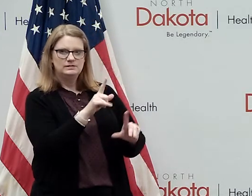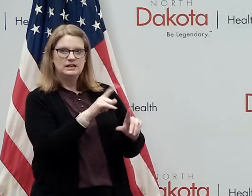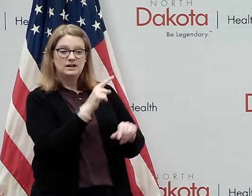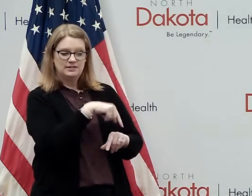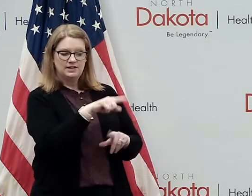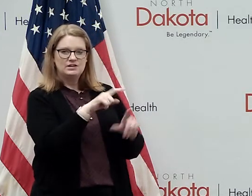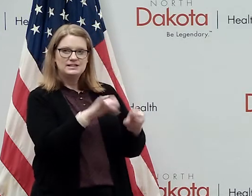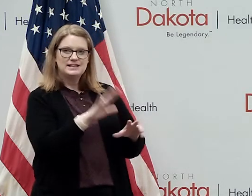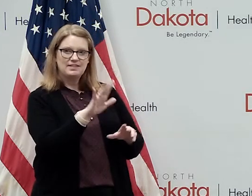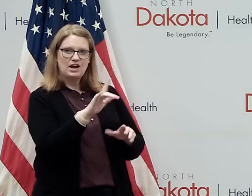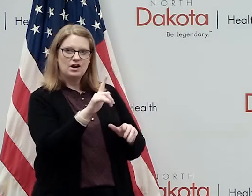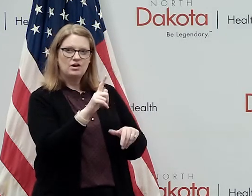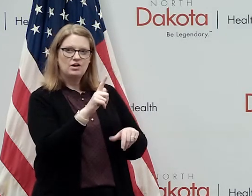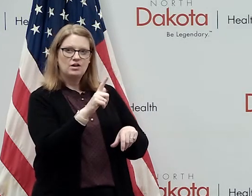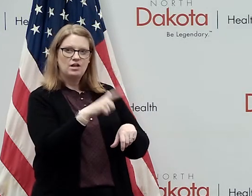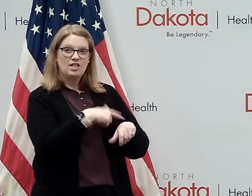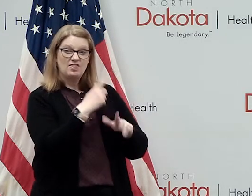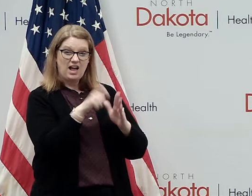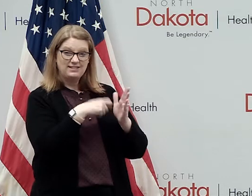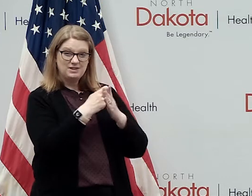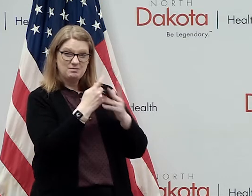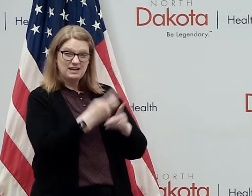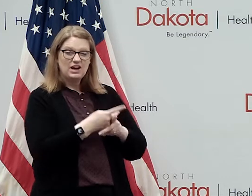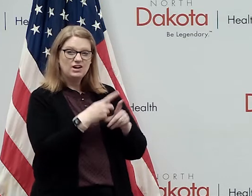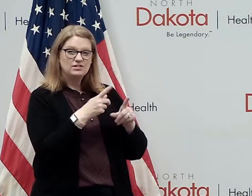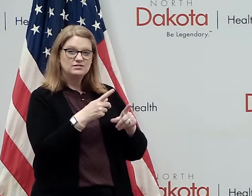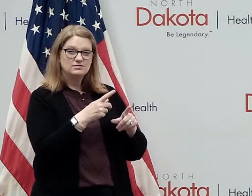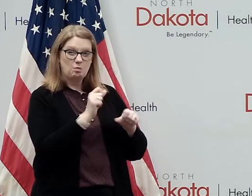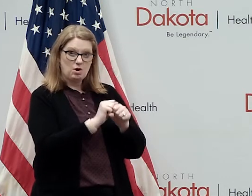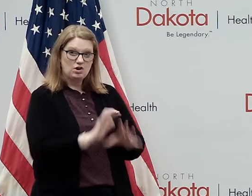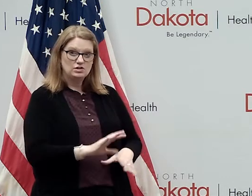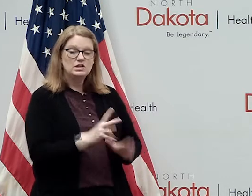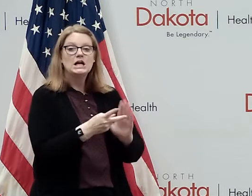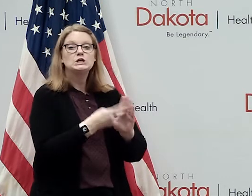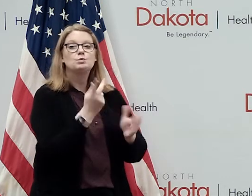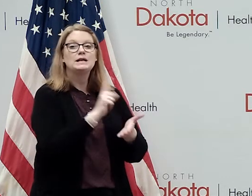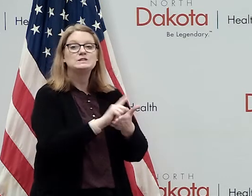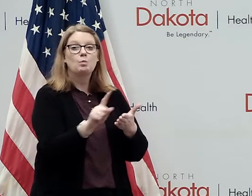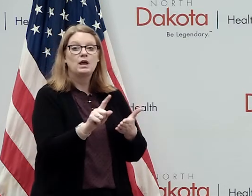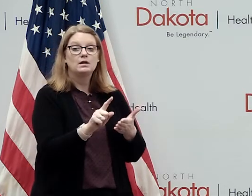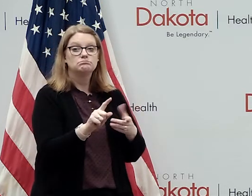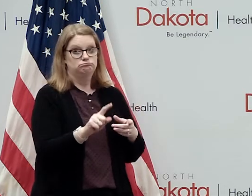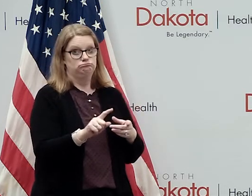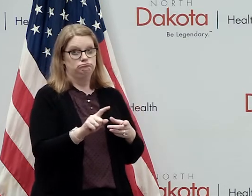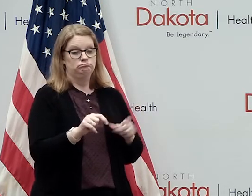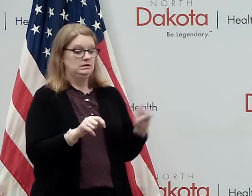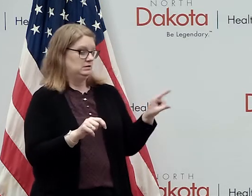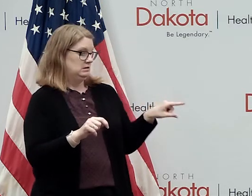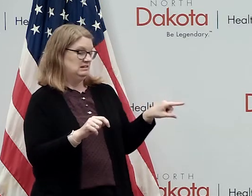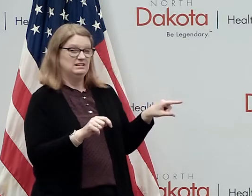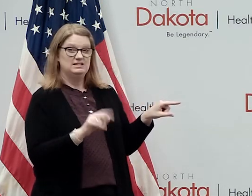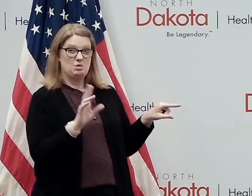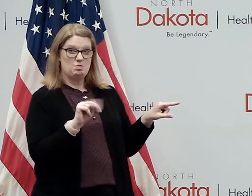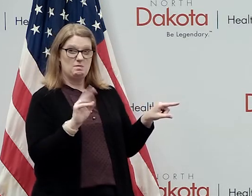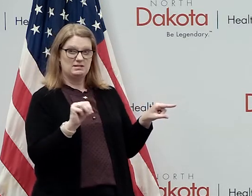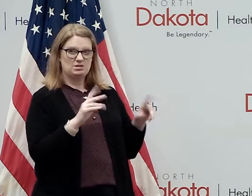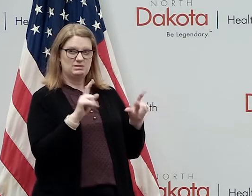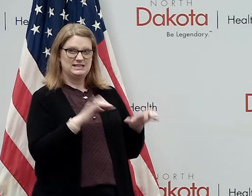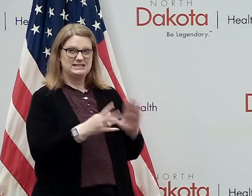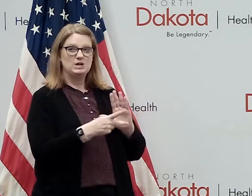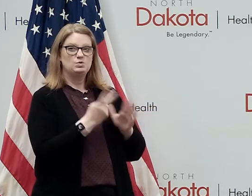care workers twice a week, not once a week. So again, there is at least one place that's testing more frequently than we